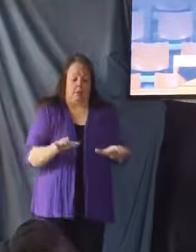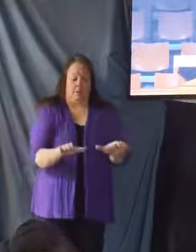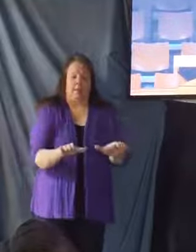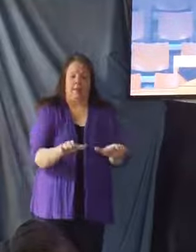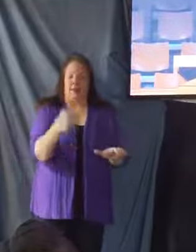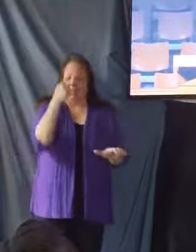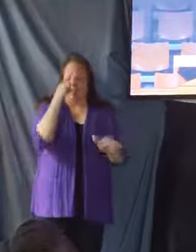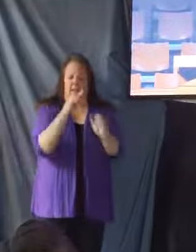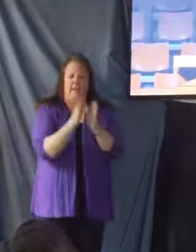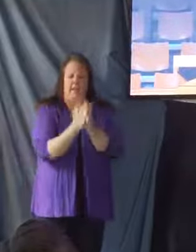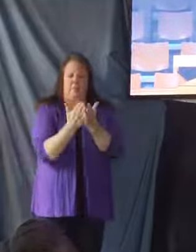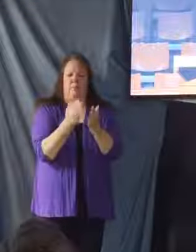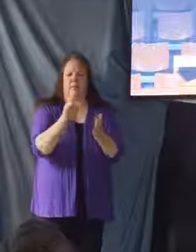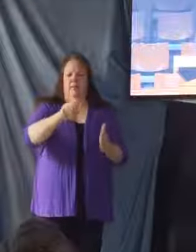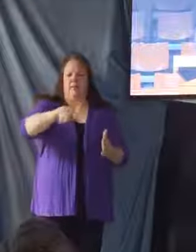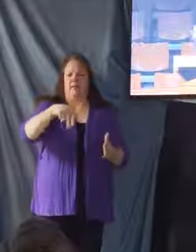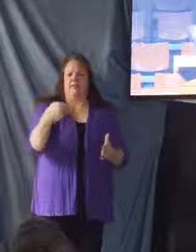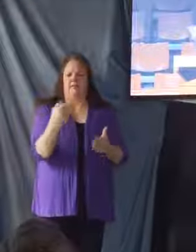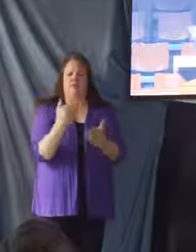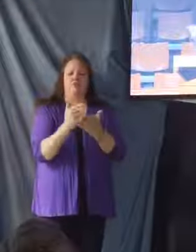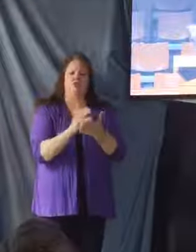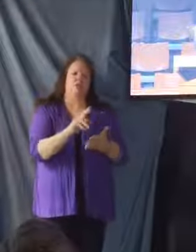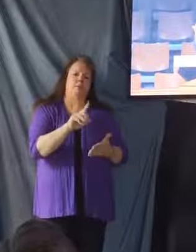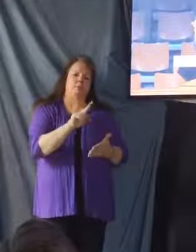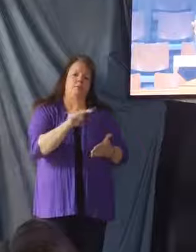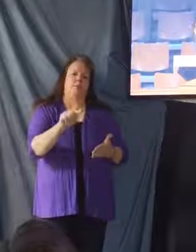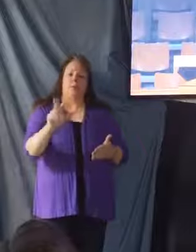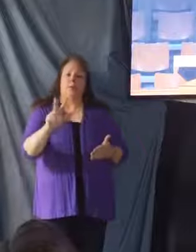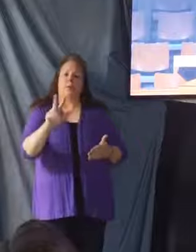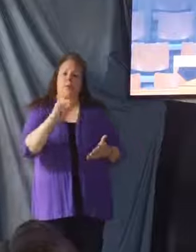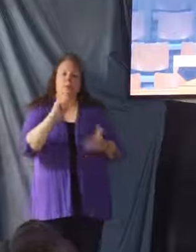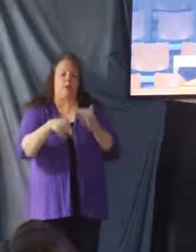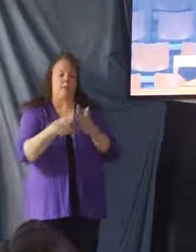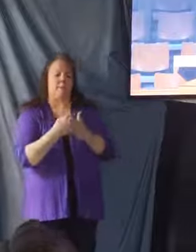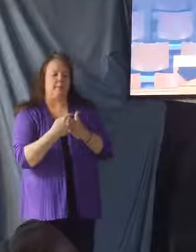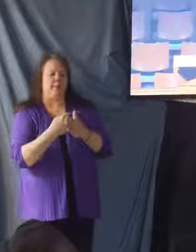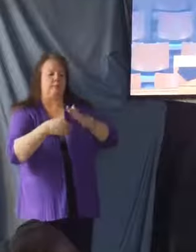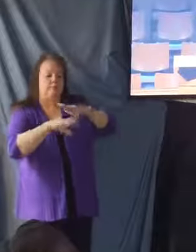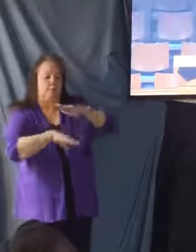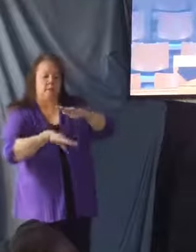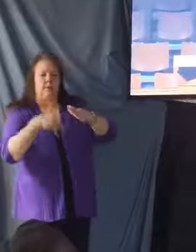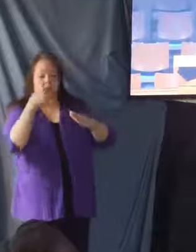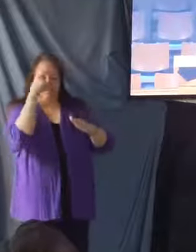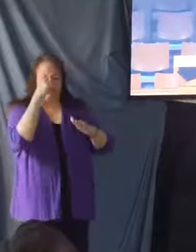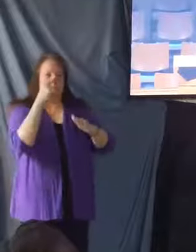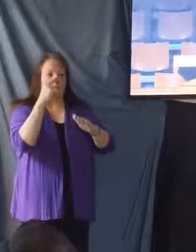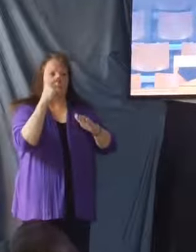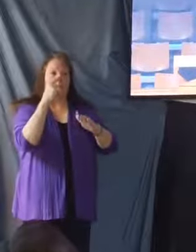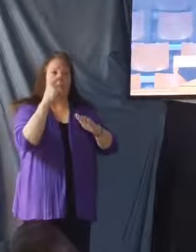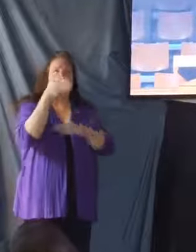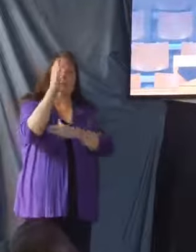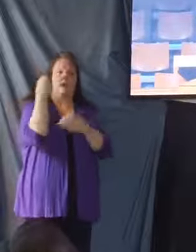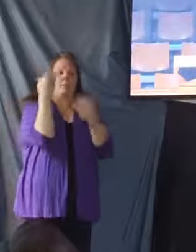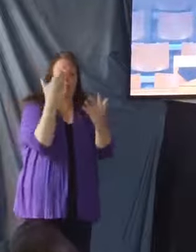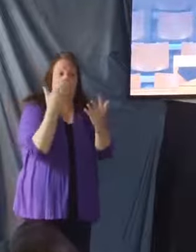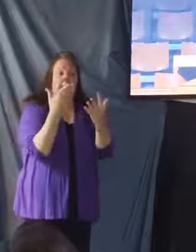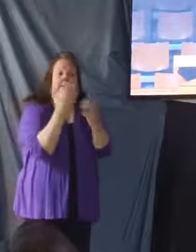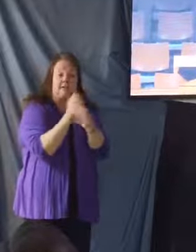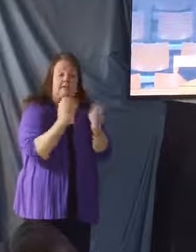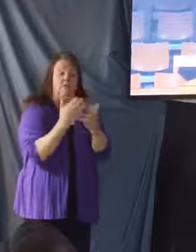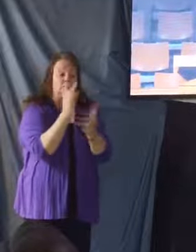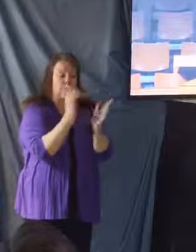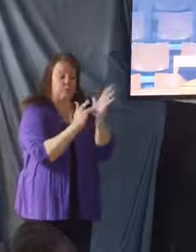like Ephesians. The first three chapters talk about the theological foundation of the salvation God provided in Christ